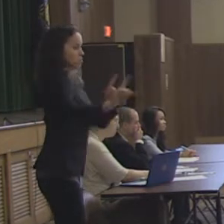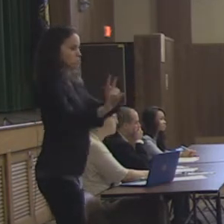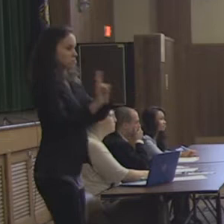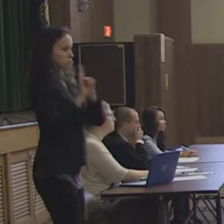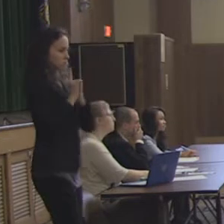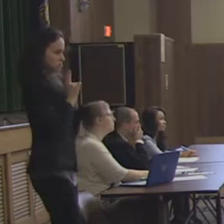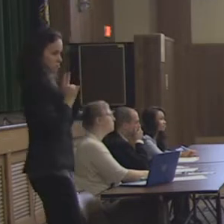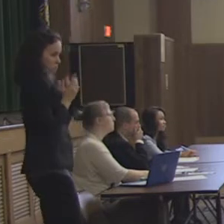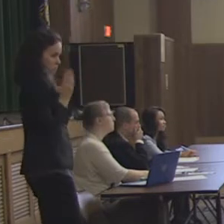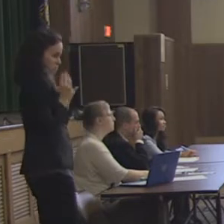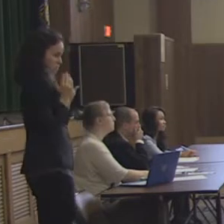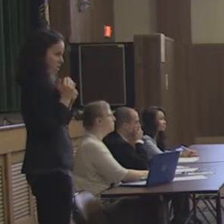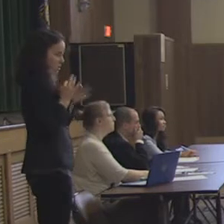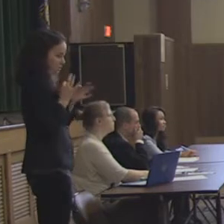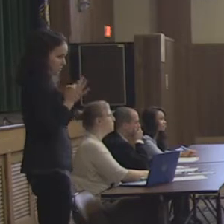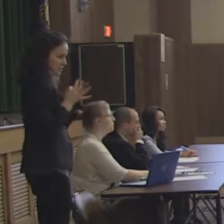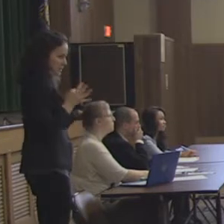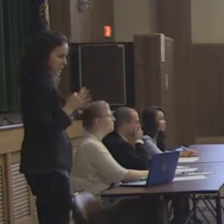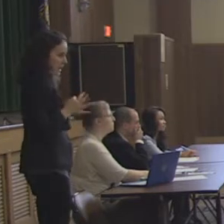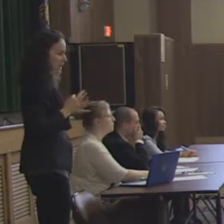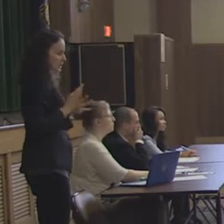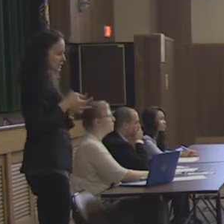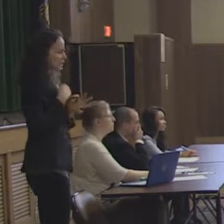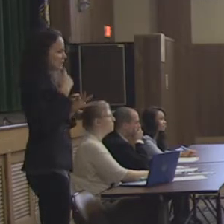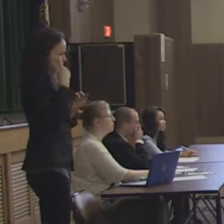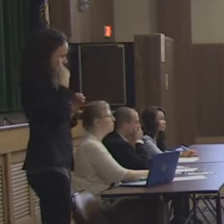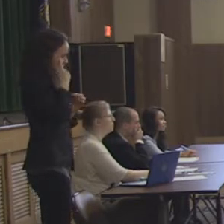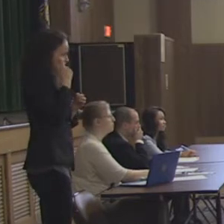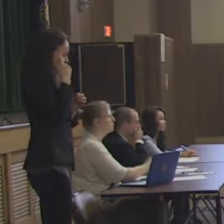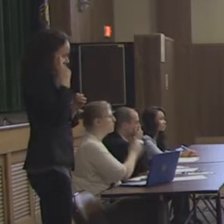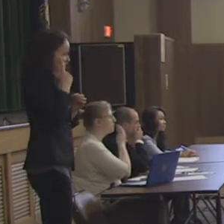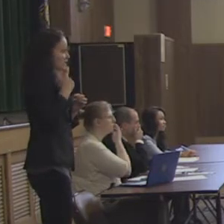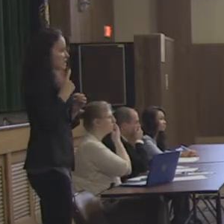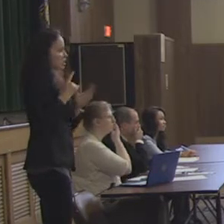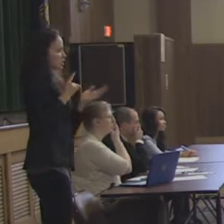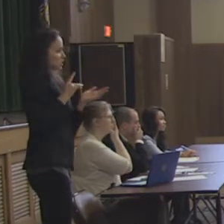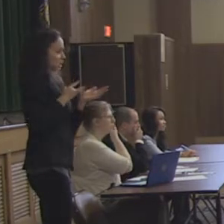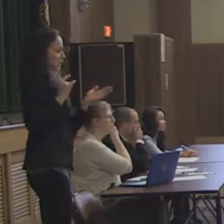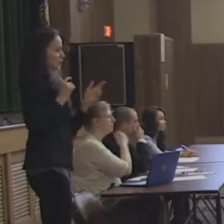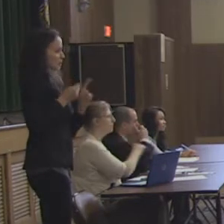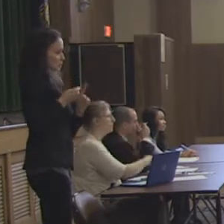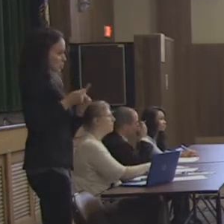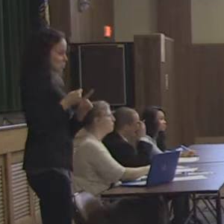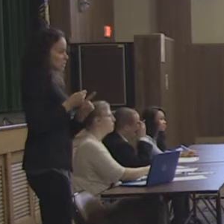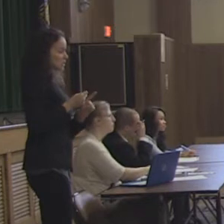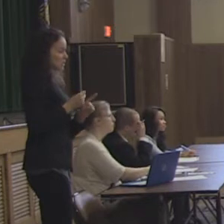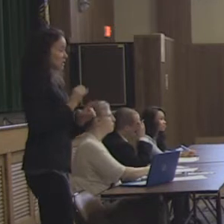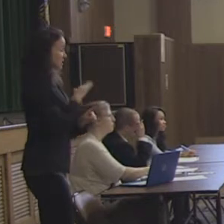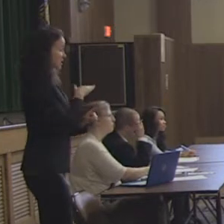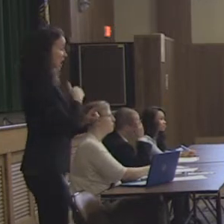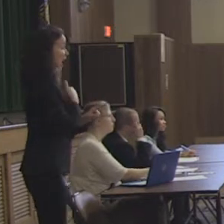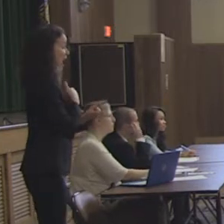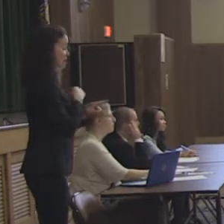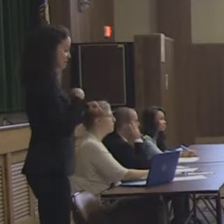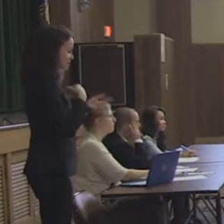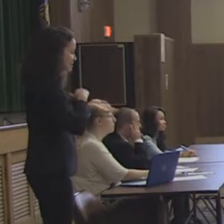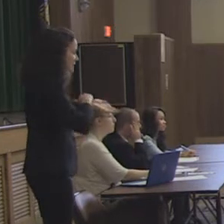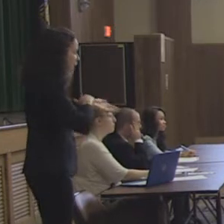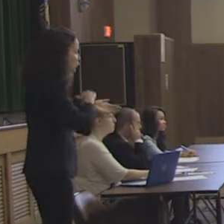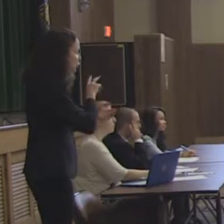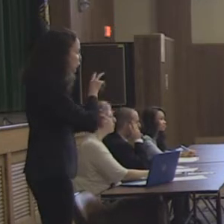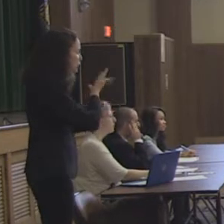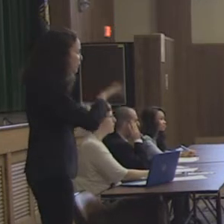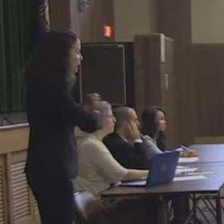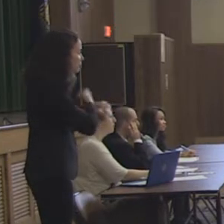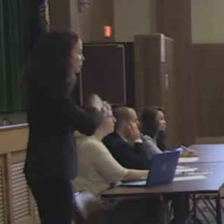they wanted me to know their suspicions. The doctor told me, ma'am, I've been a doctor for 35 years. I've never seen a